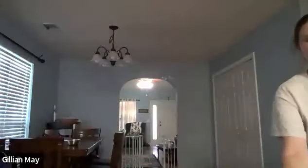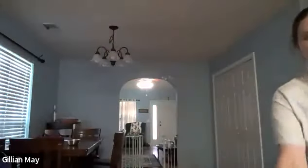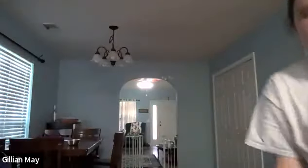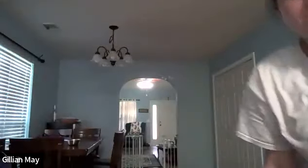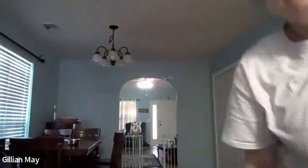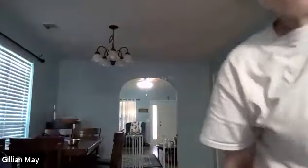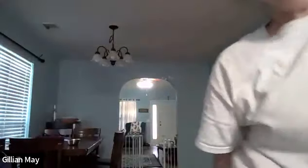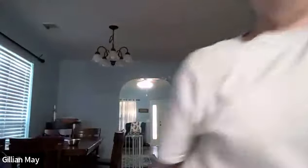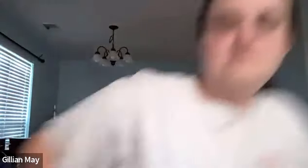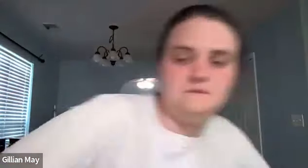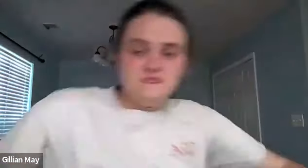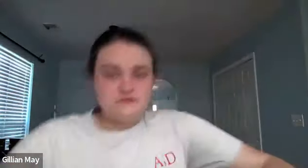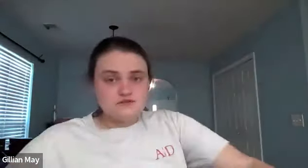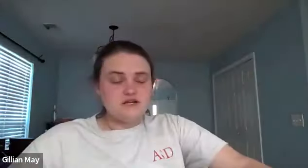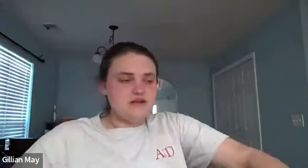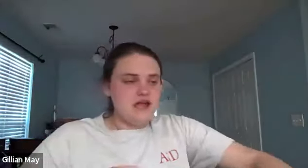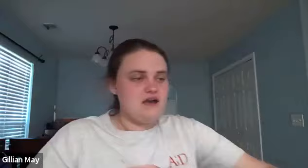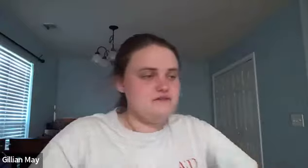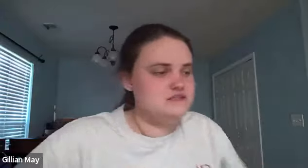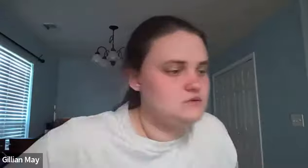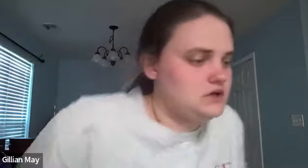Okay. The first word I'm going to have is the word